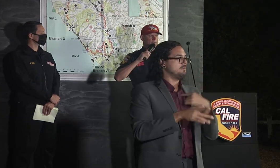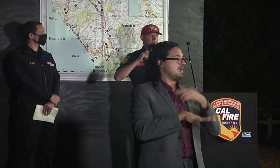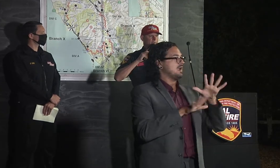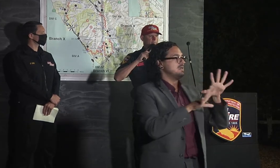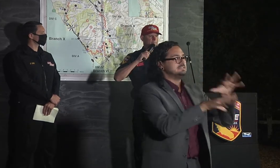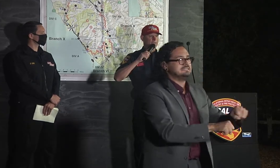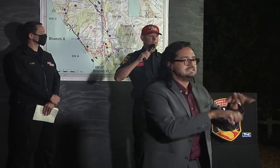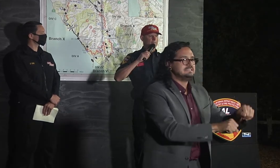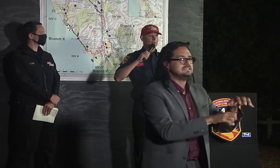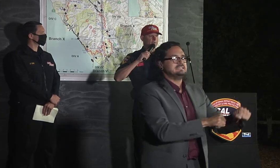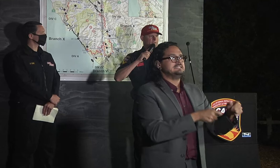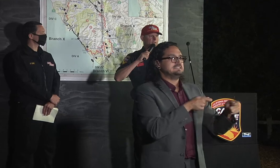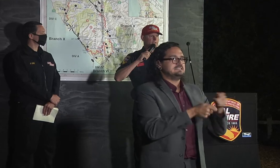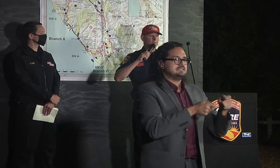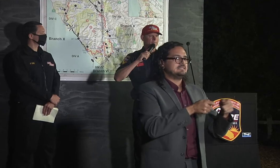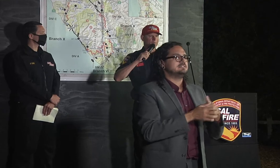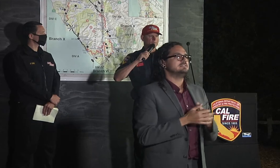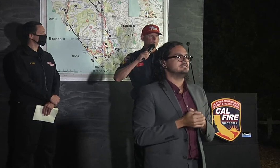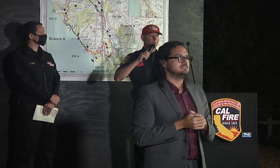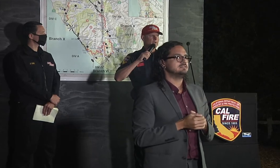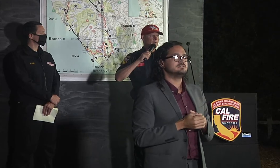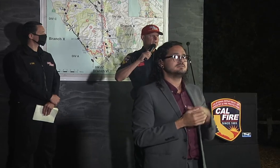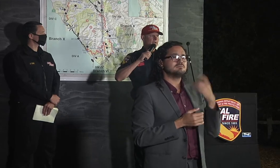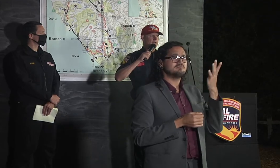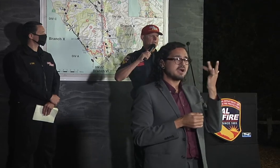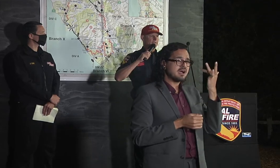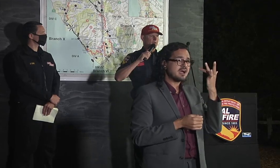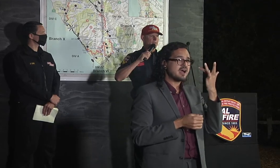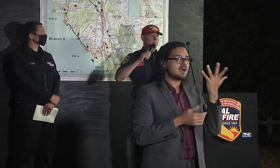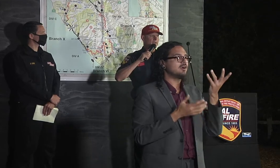that's on the decaying matter that's on the forest floor